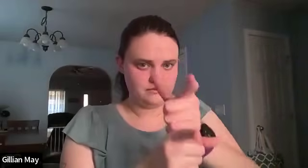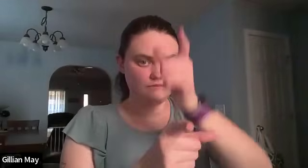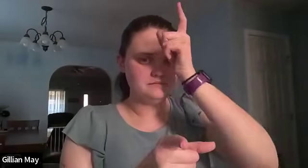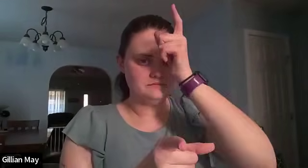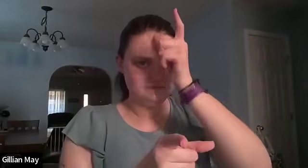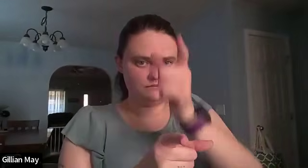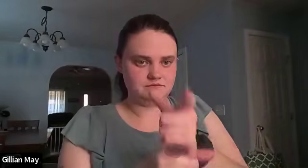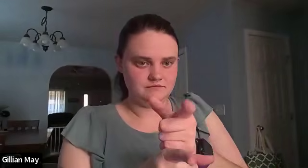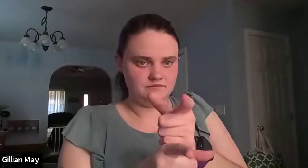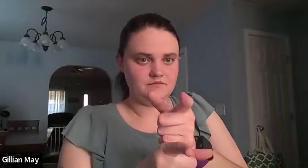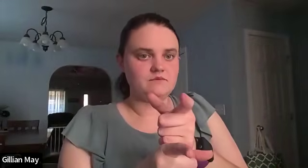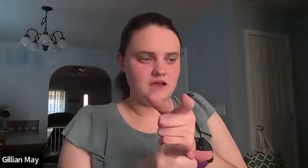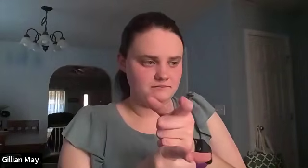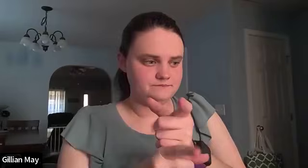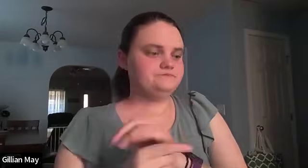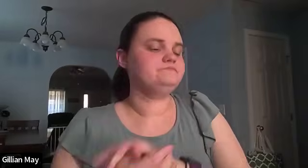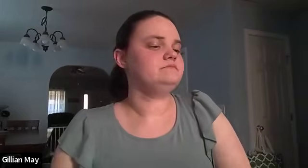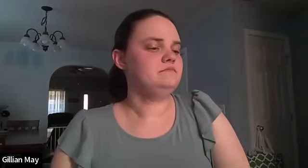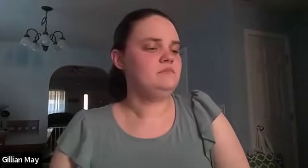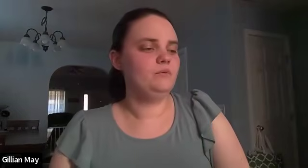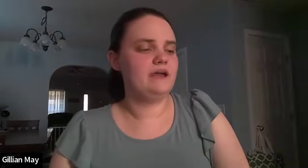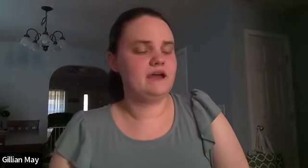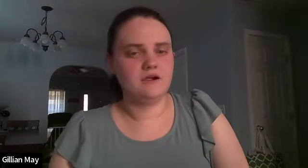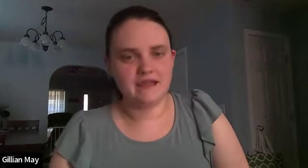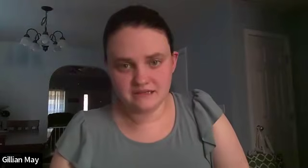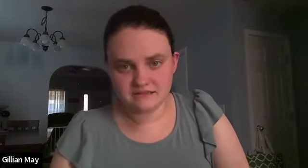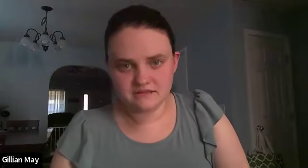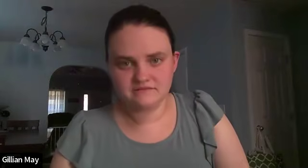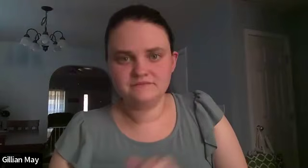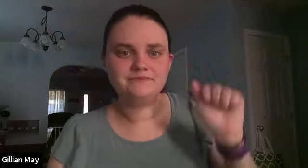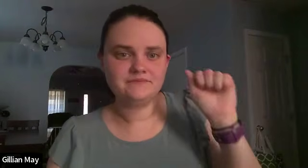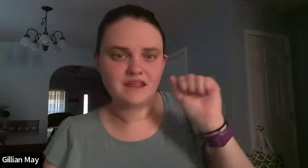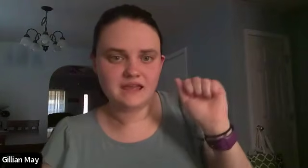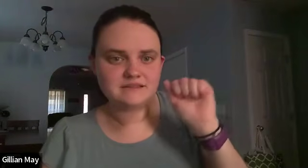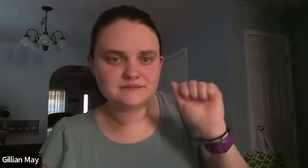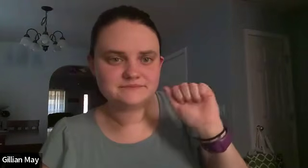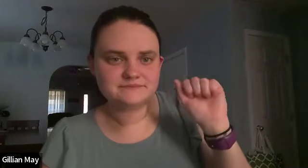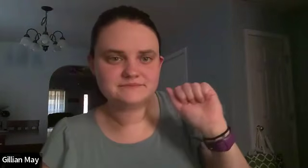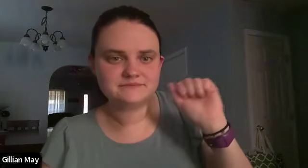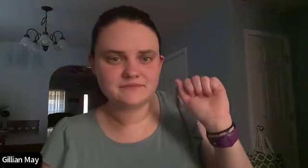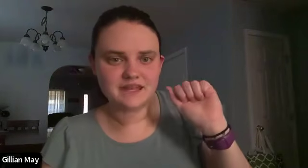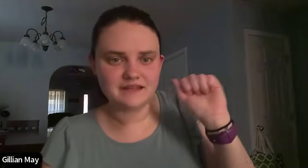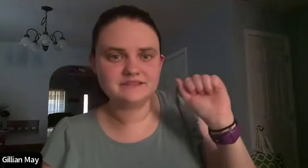brother. Okay. We had our aunt, aunt, aunt.